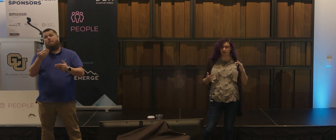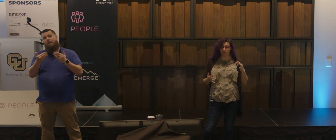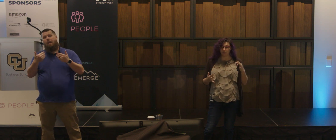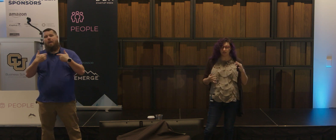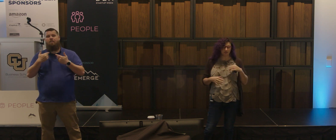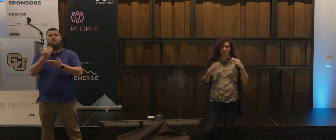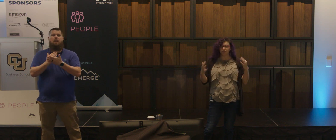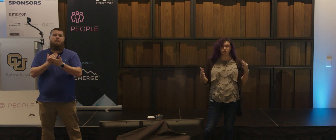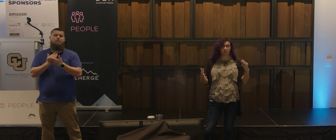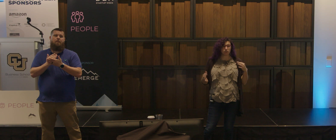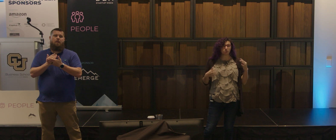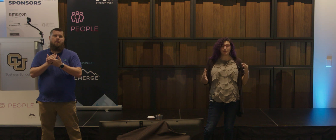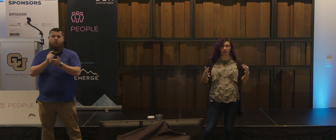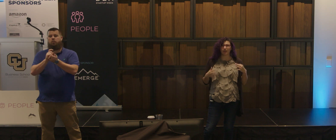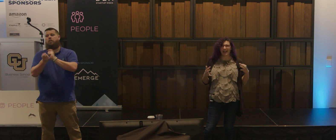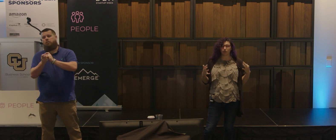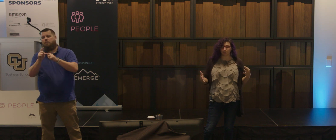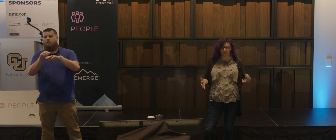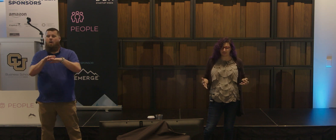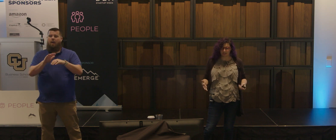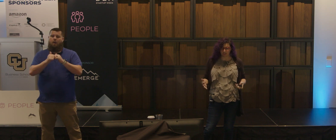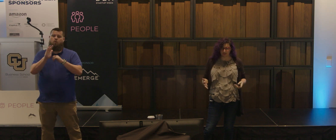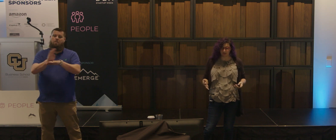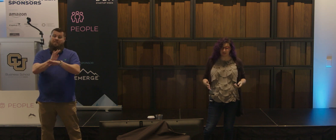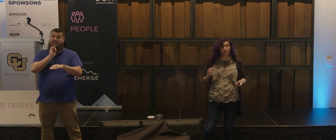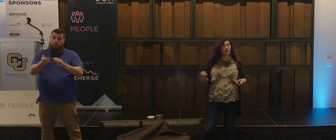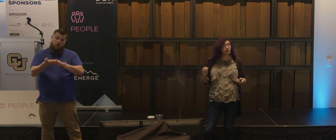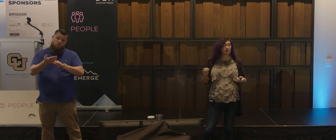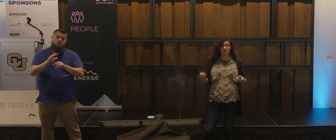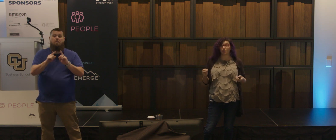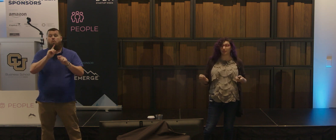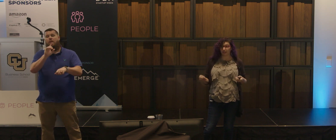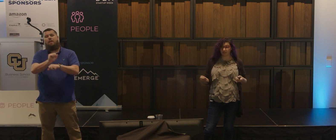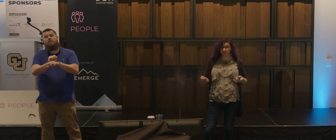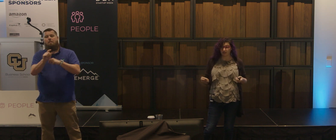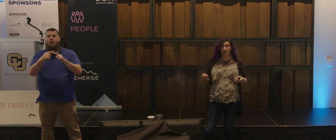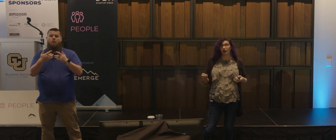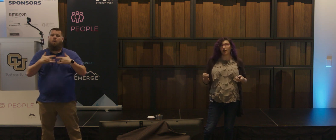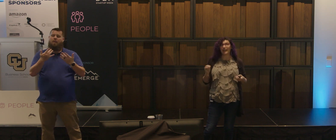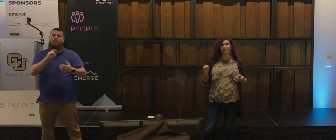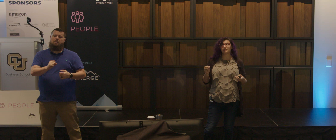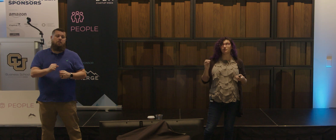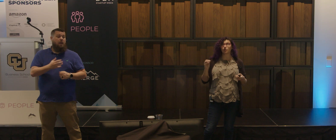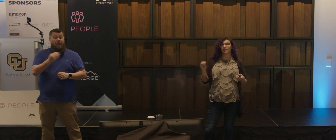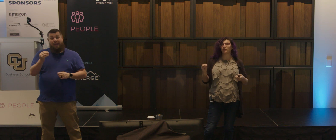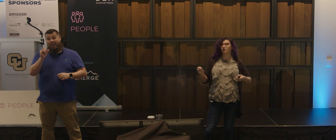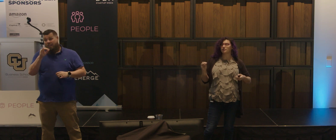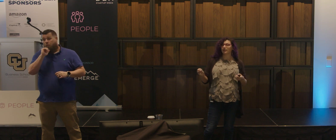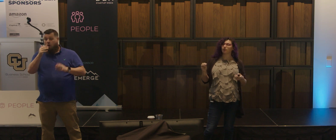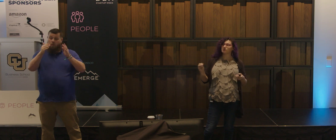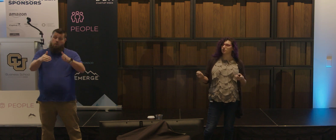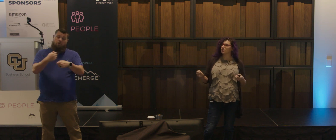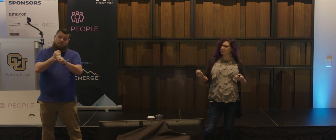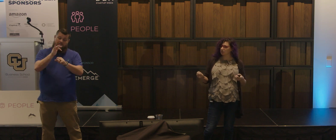have some changes depending on how your business actually operates. But be realistic about what that is. And if you are not the